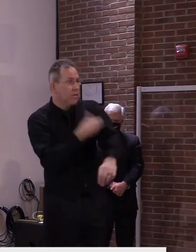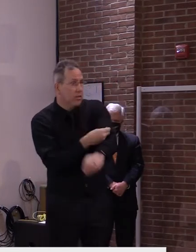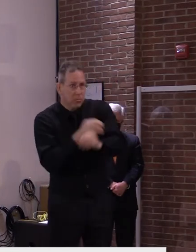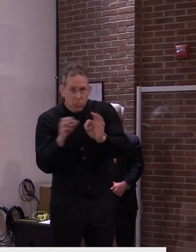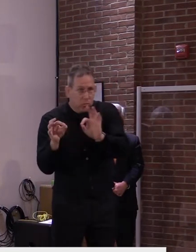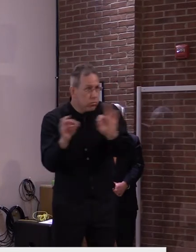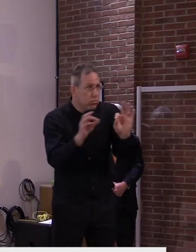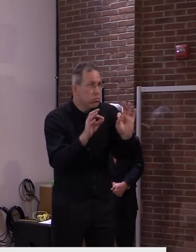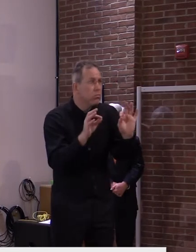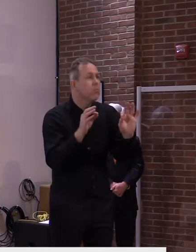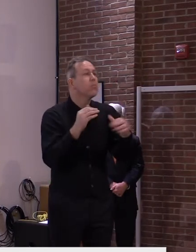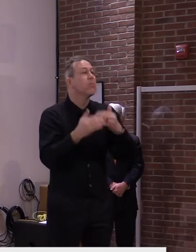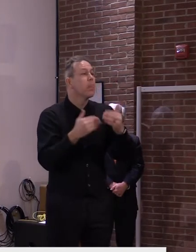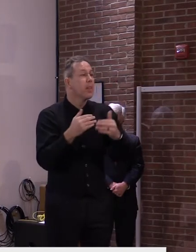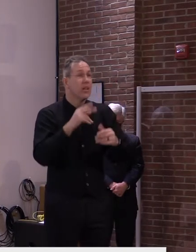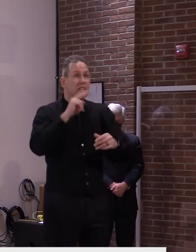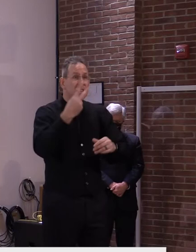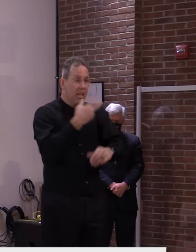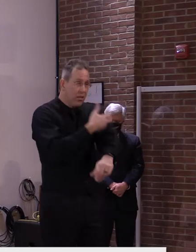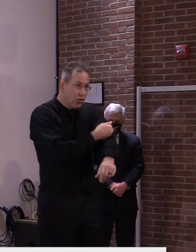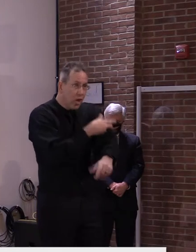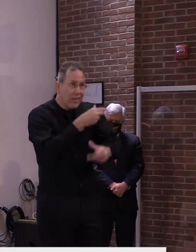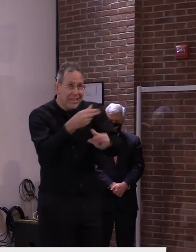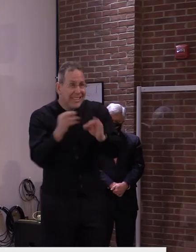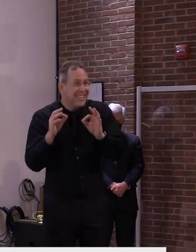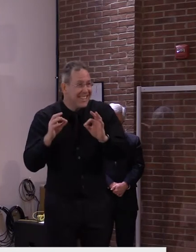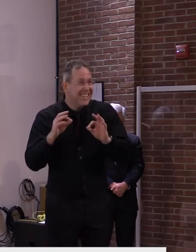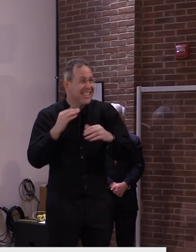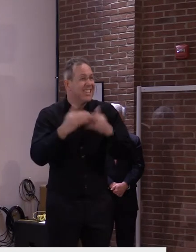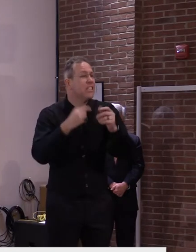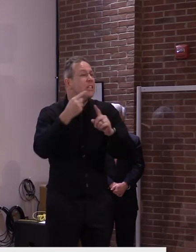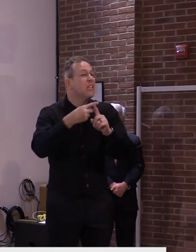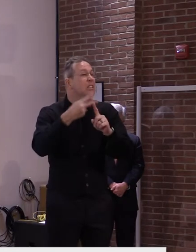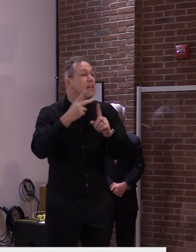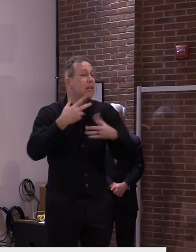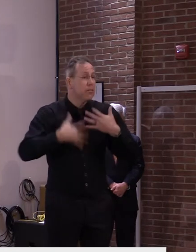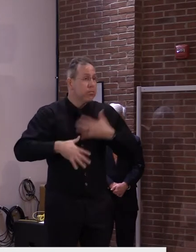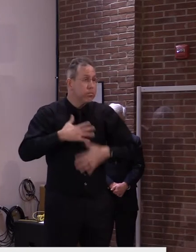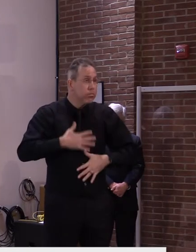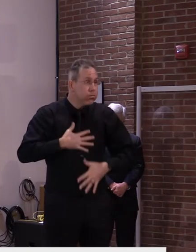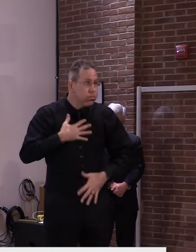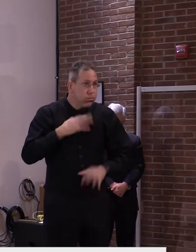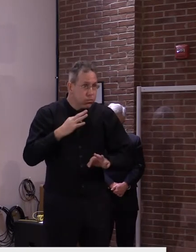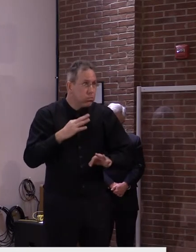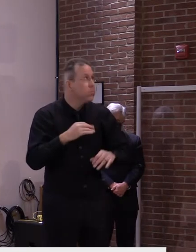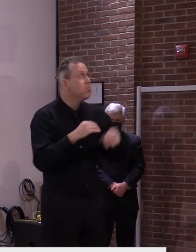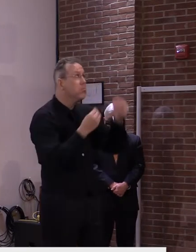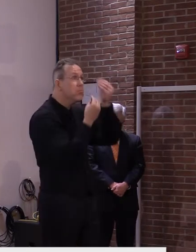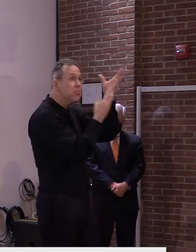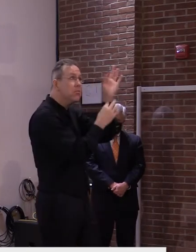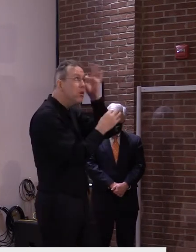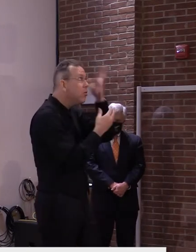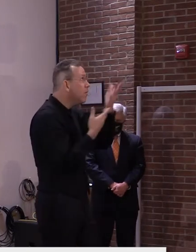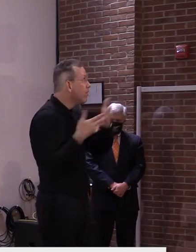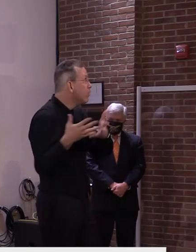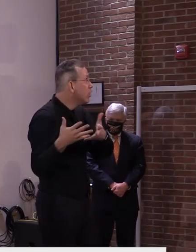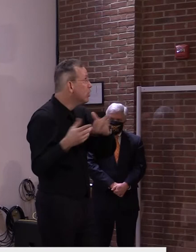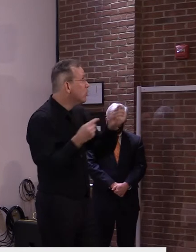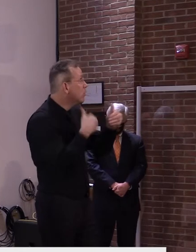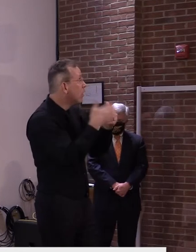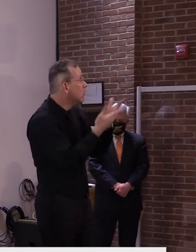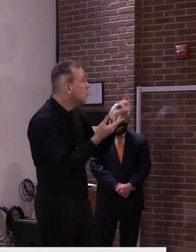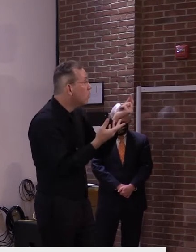vaccine several weeks later. So that's certainly on the drawing board of both the Department of Health, the Agency of Human Services, and